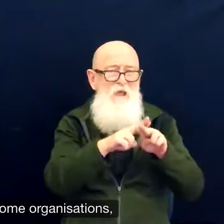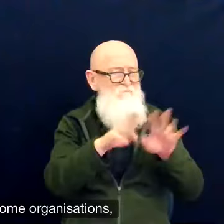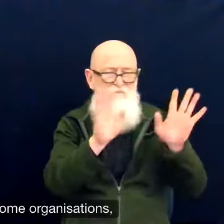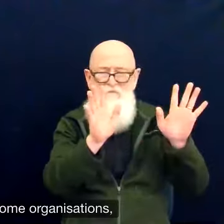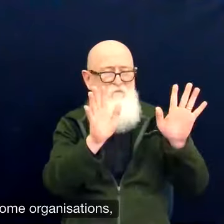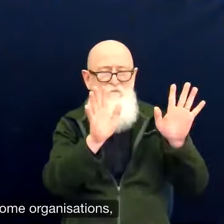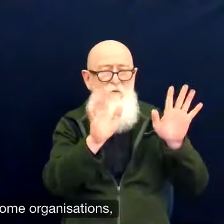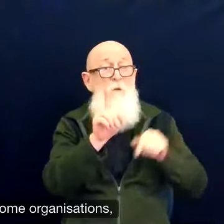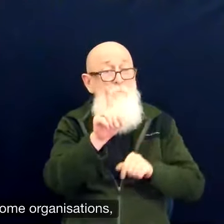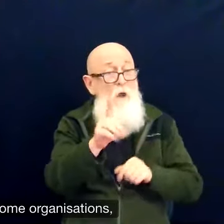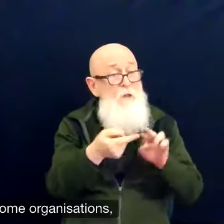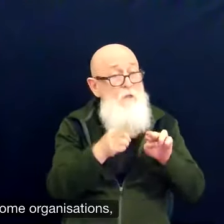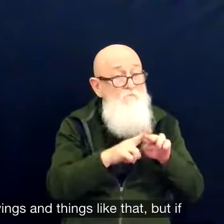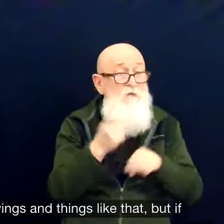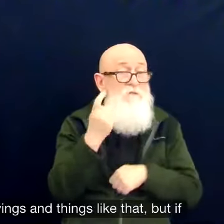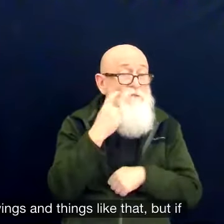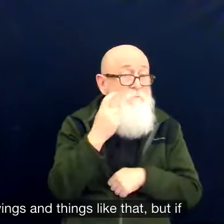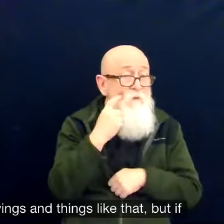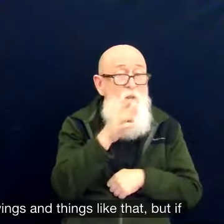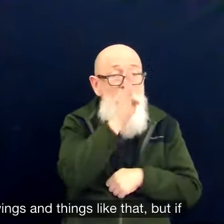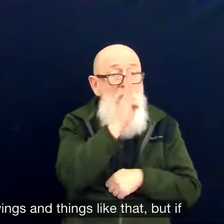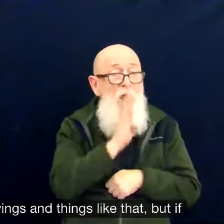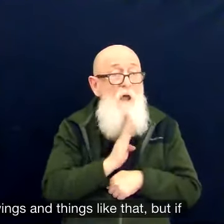simple PDF, then I can access it.